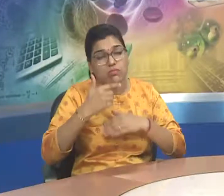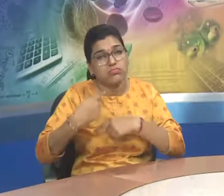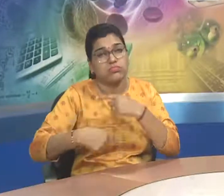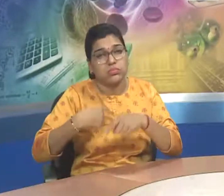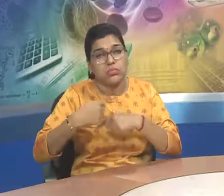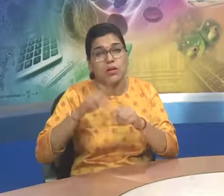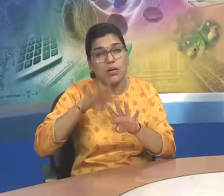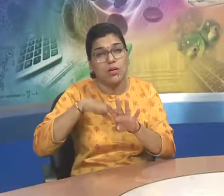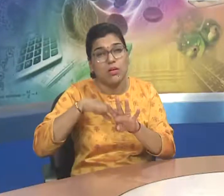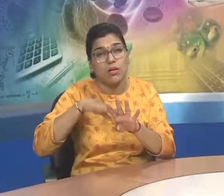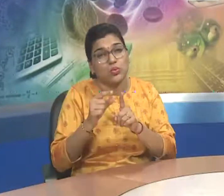TB.